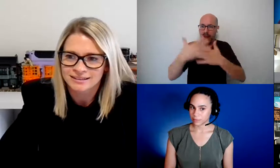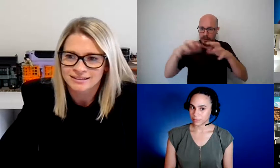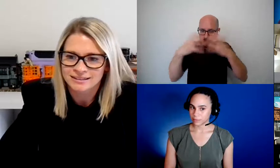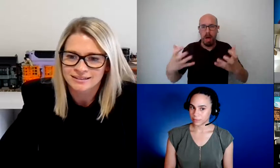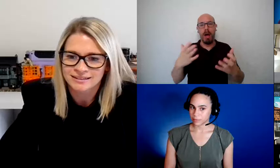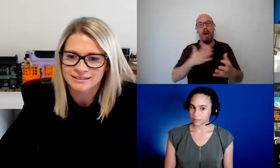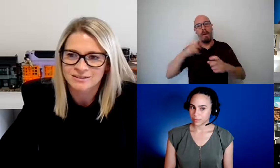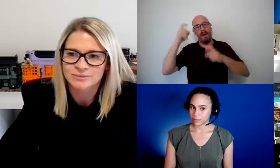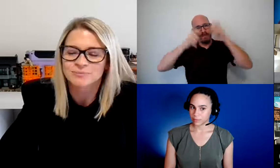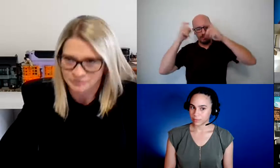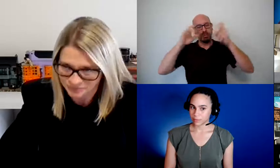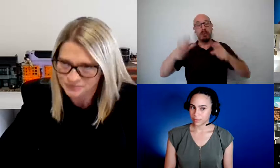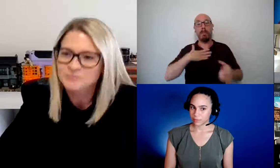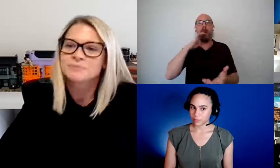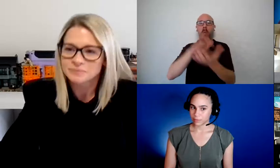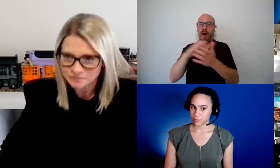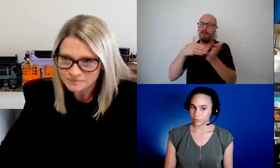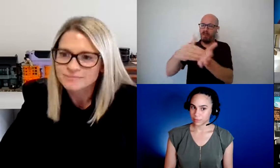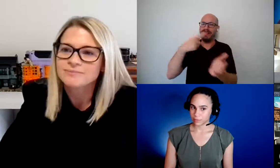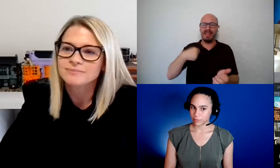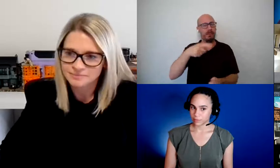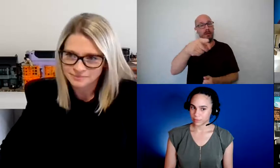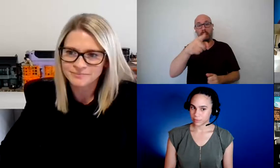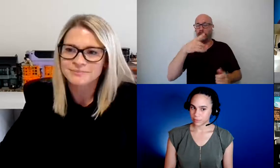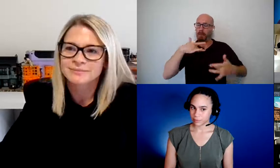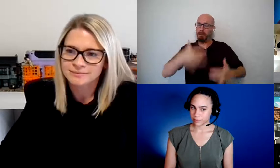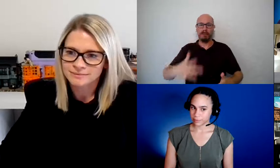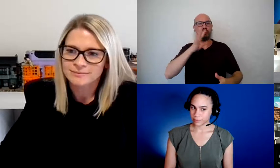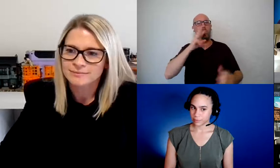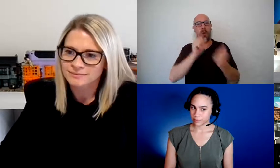says I talk with my face a lot. So, or I roll my eyes out loud.